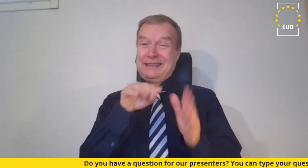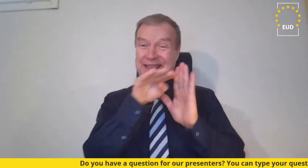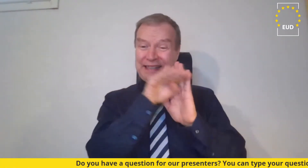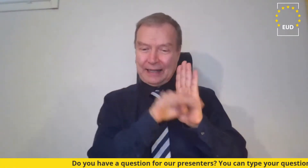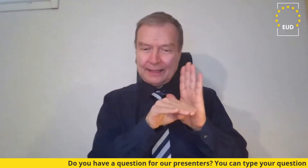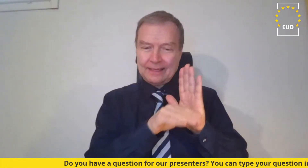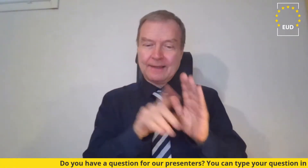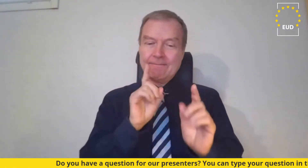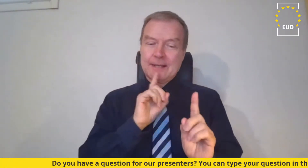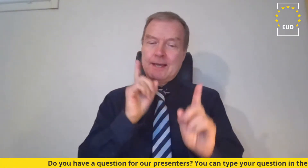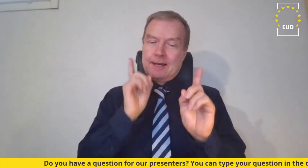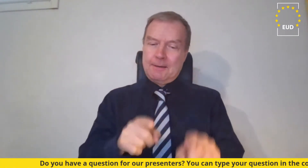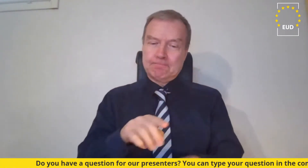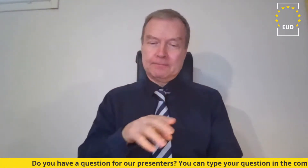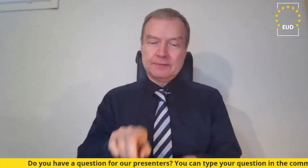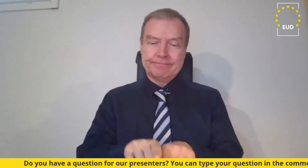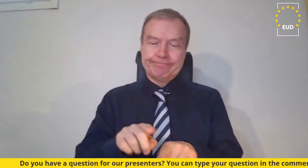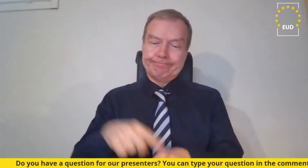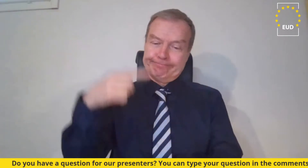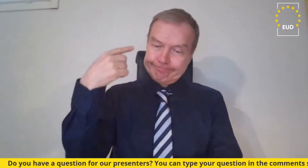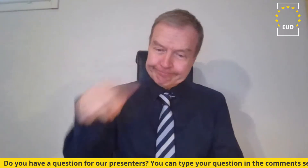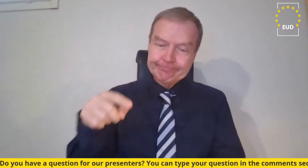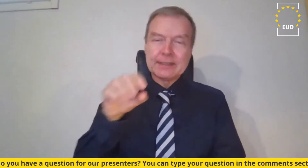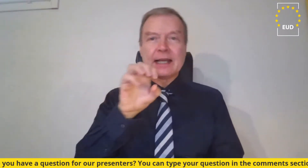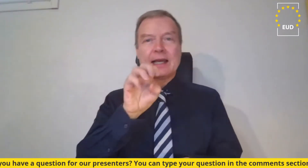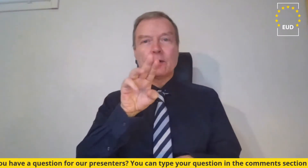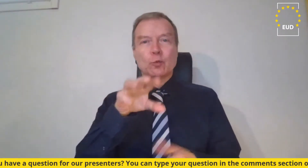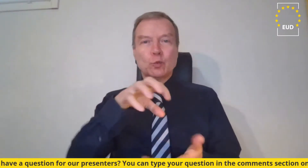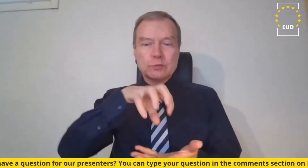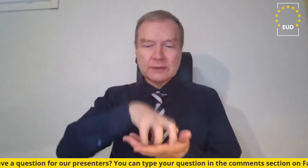Now TV, Netflix